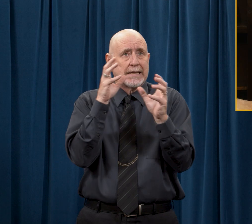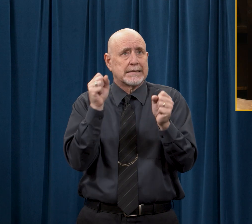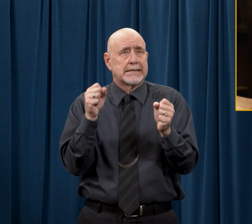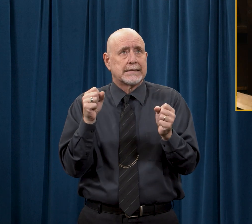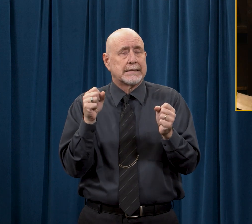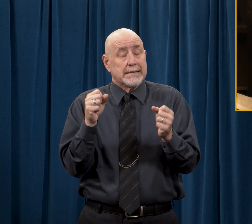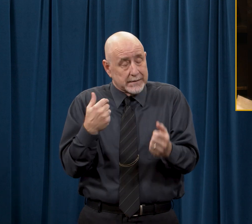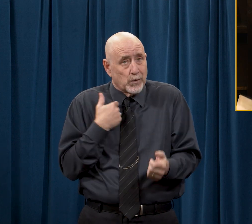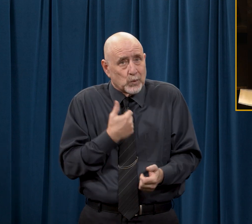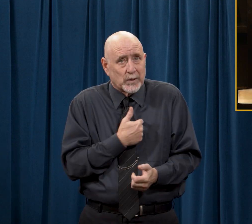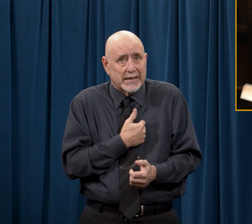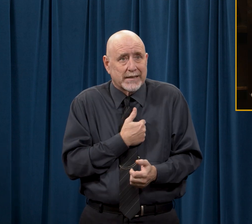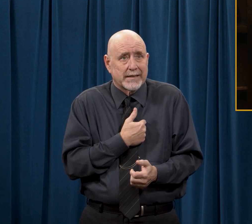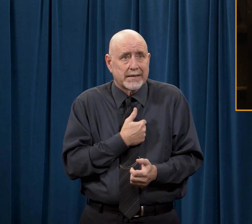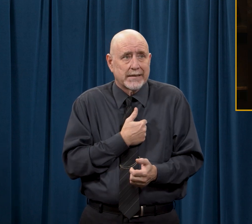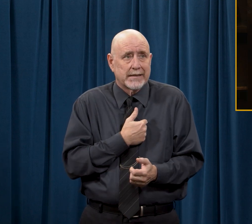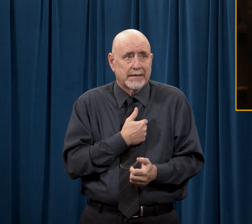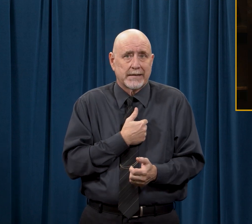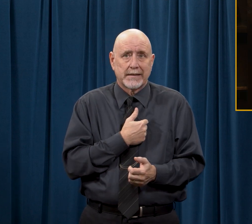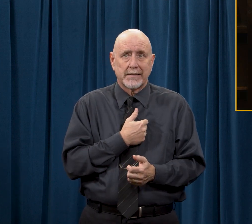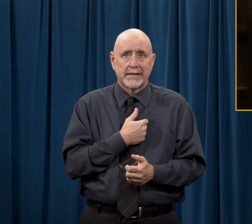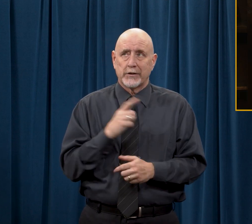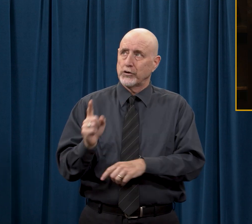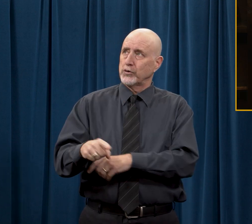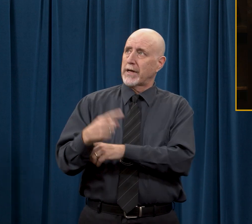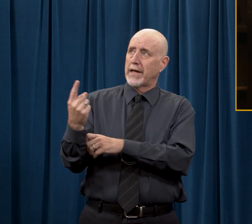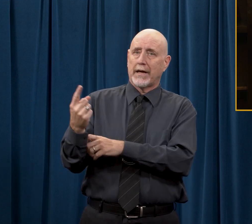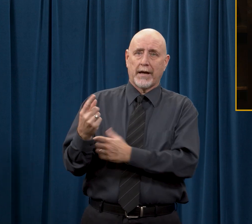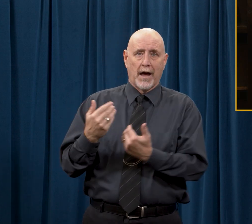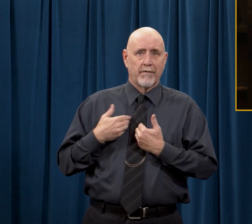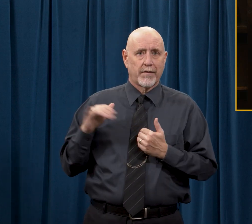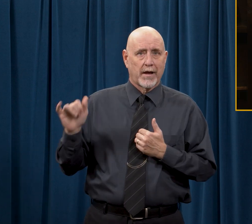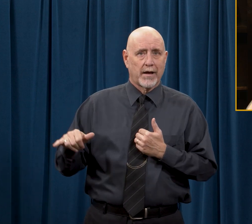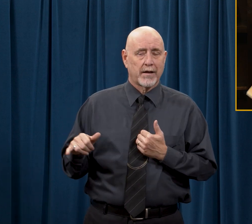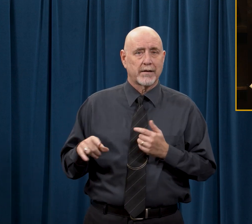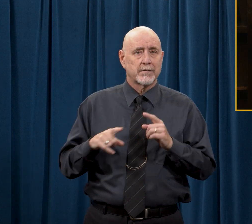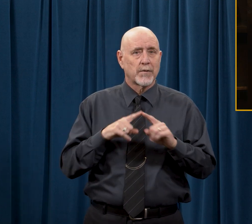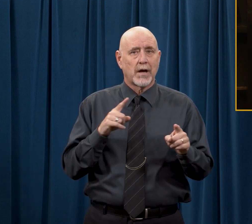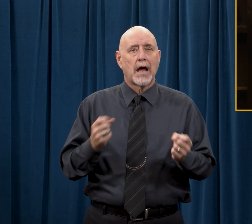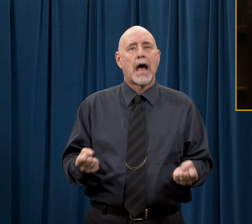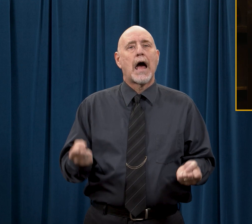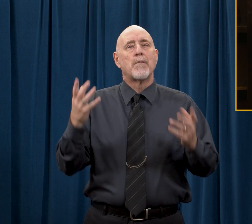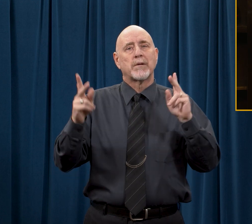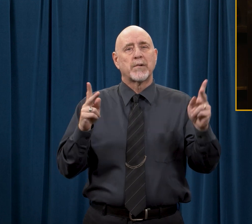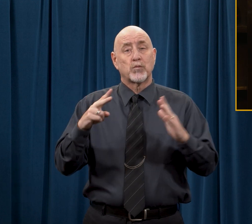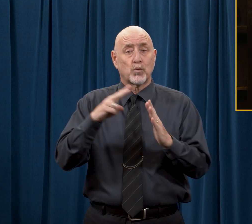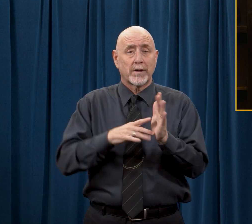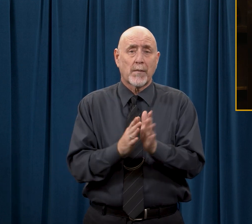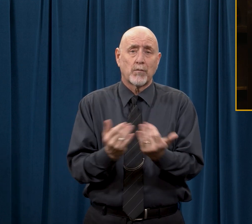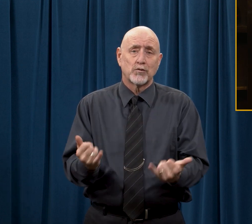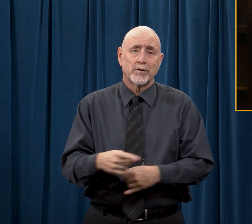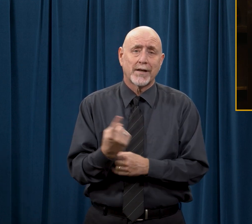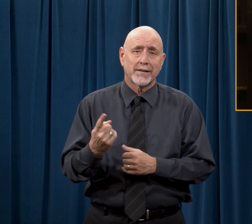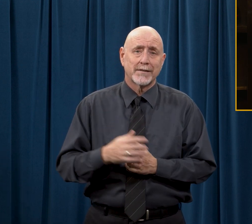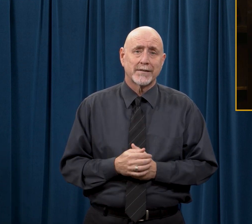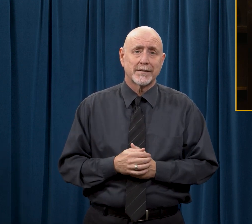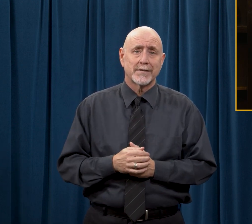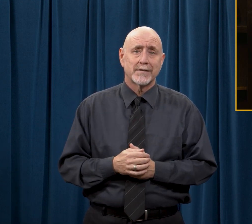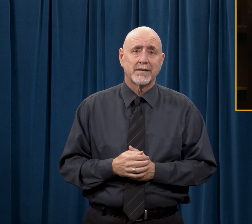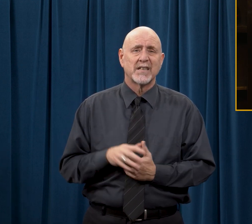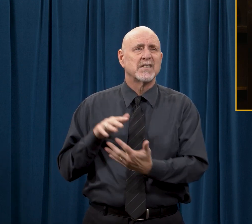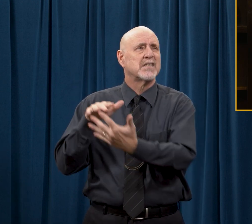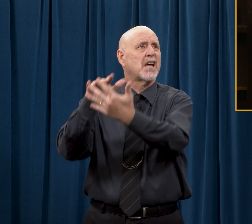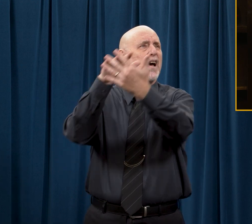just amazing that we're in the condition that we are today. But how many people read the